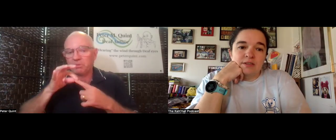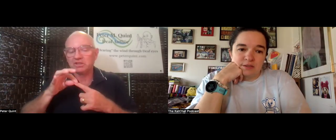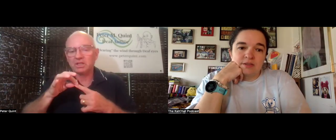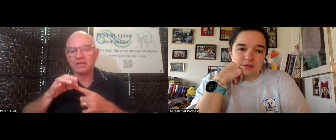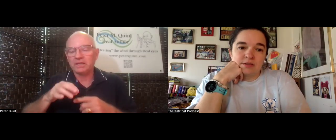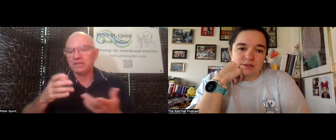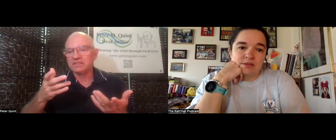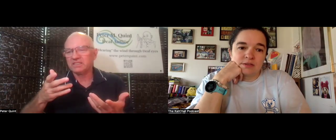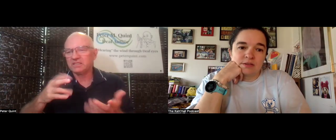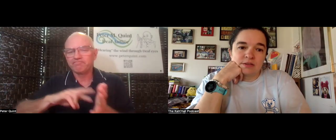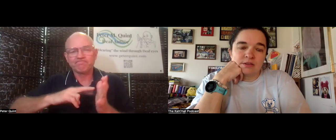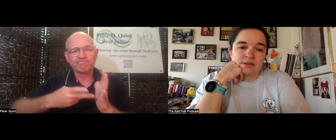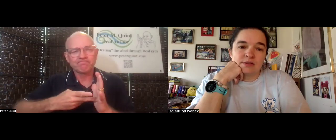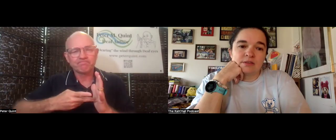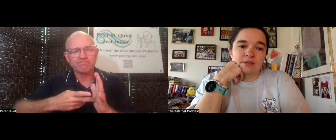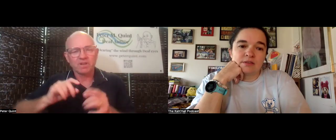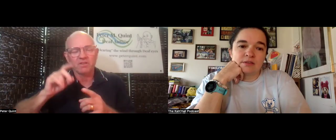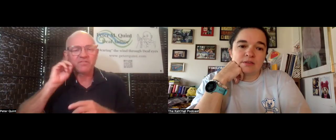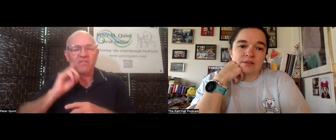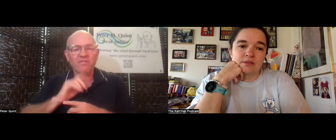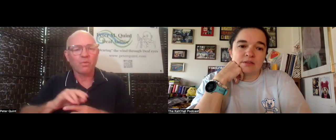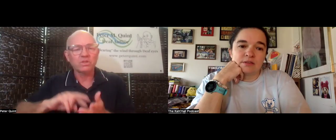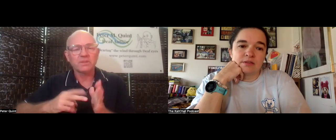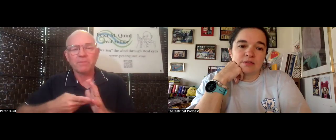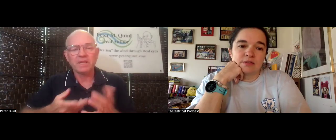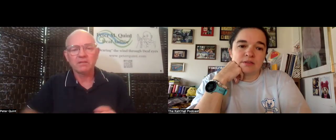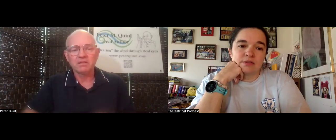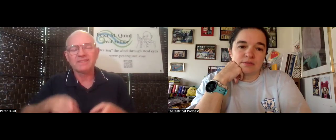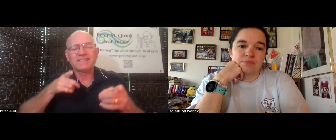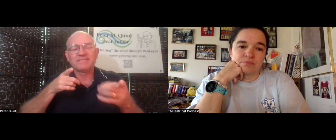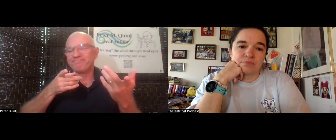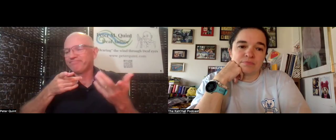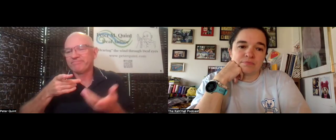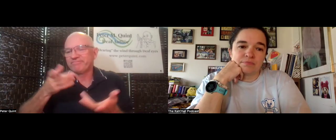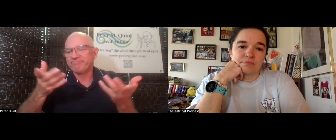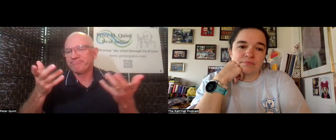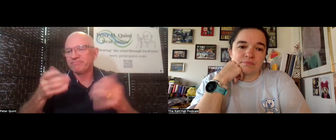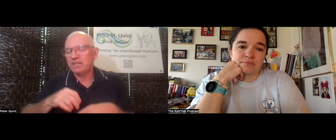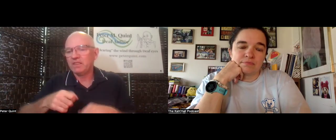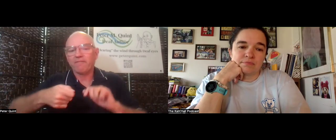America especially, is of deaf. What is the